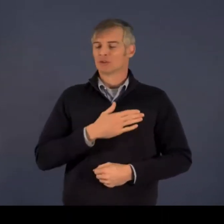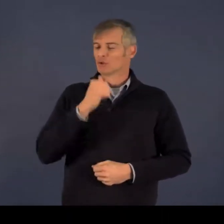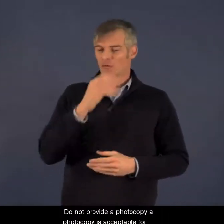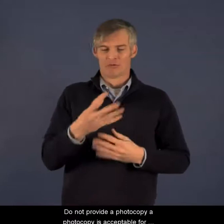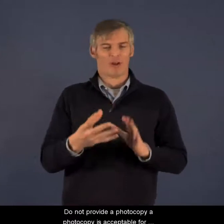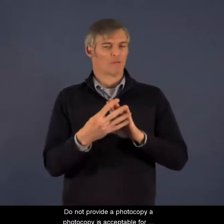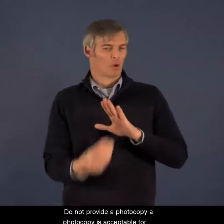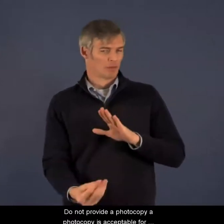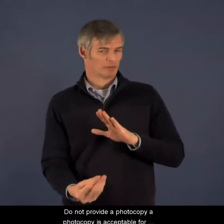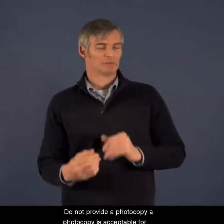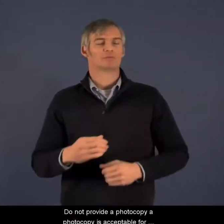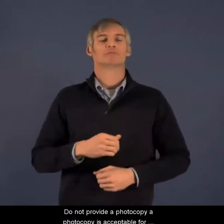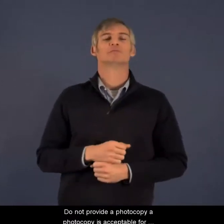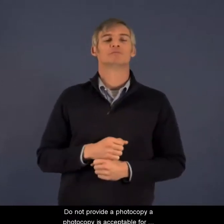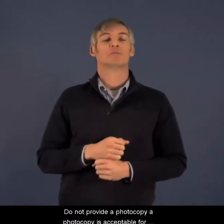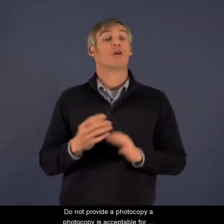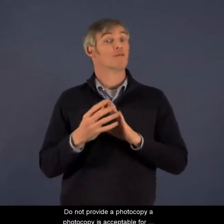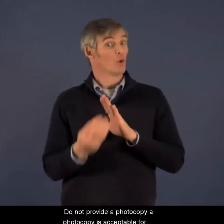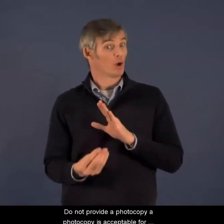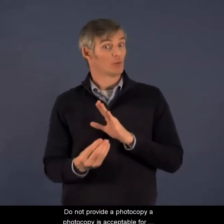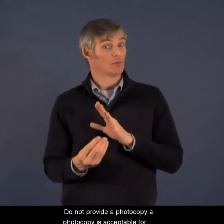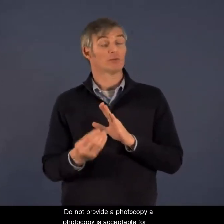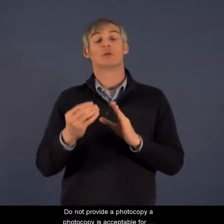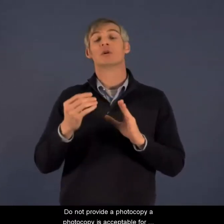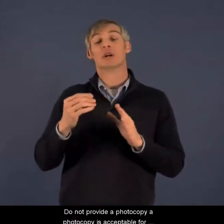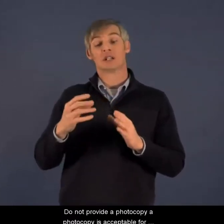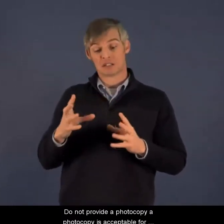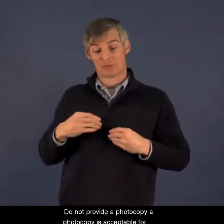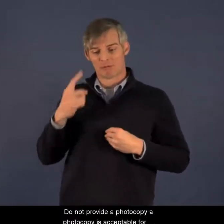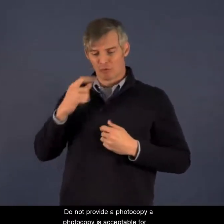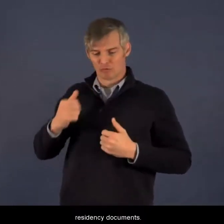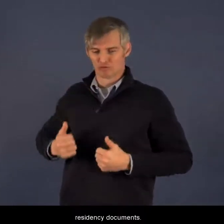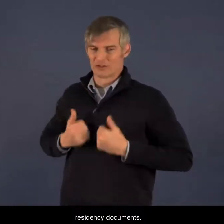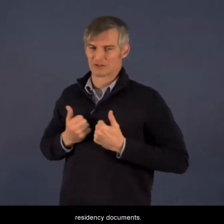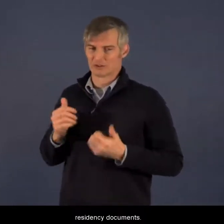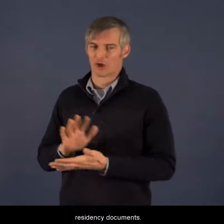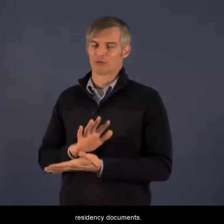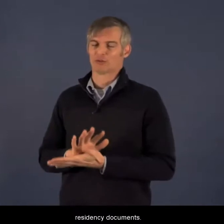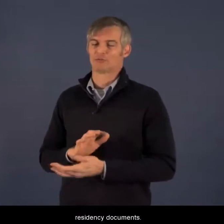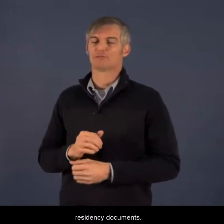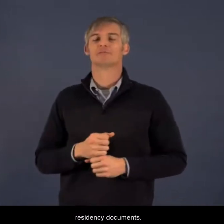Do not provide a photocopy. A photocopy is acceptable for residency